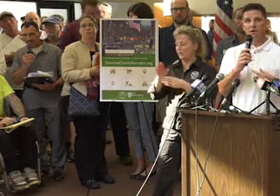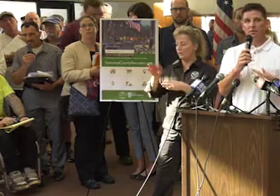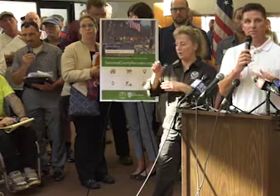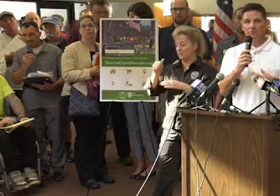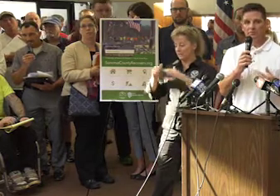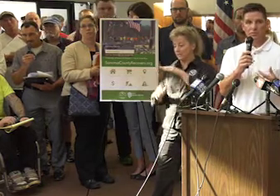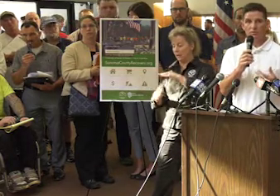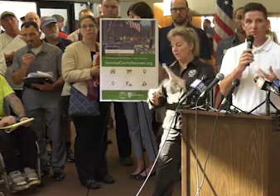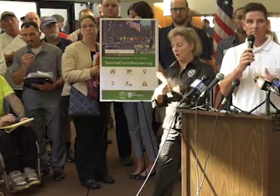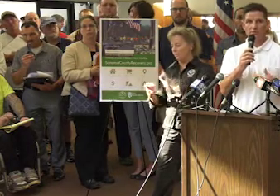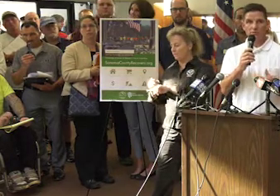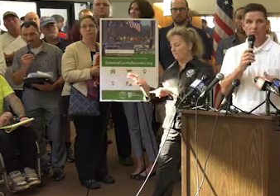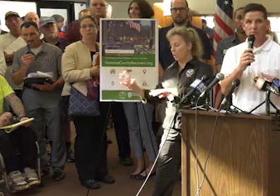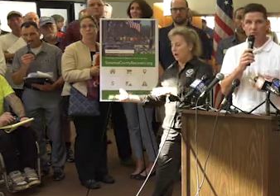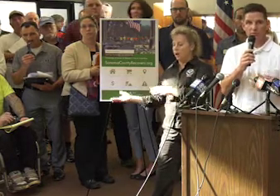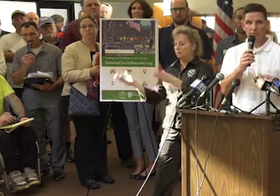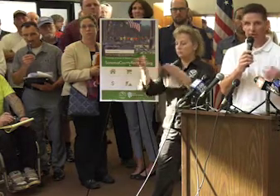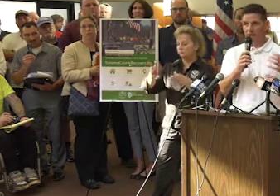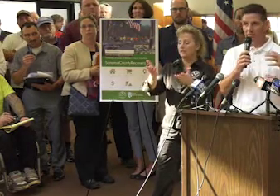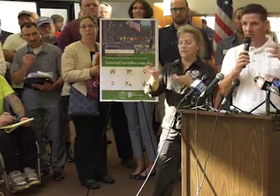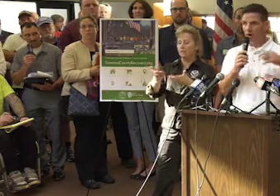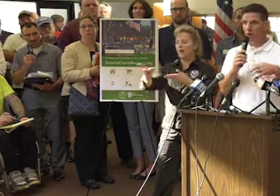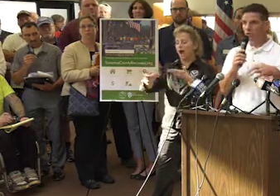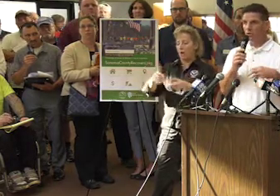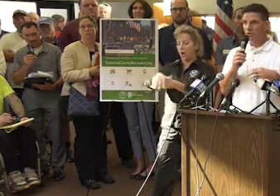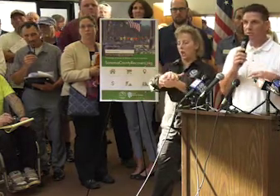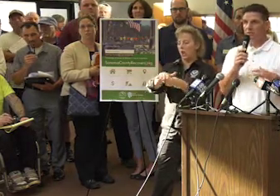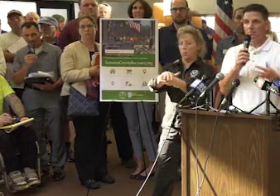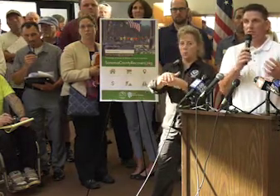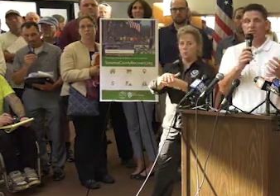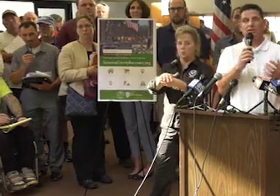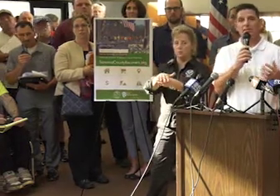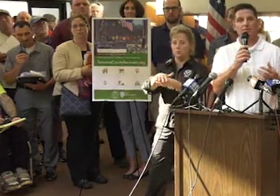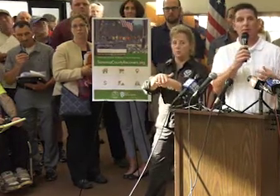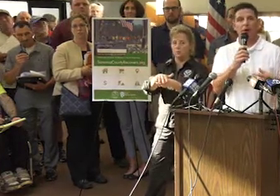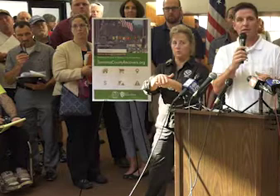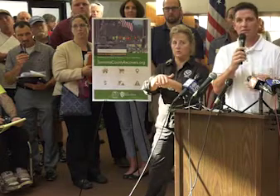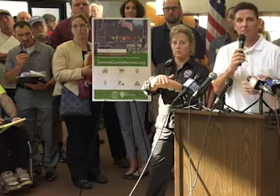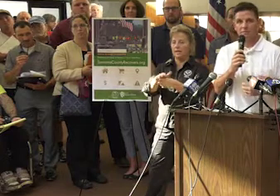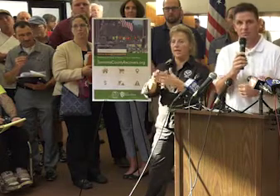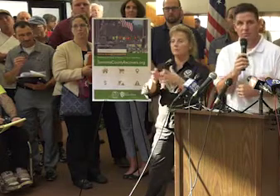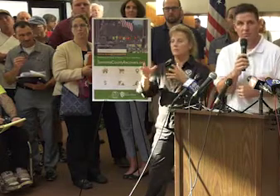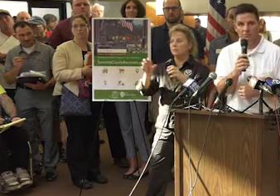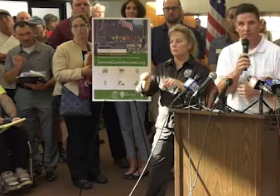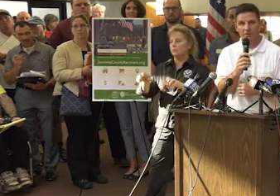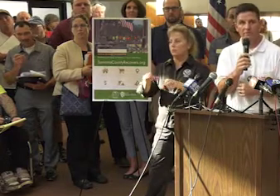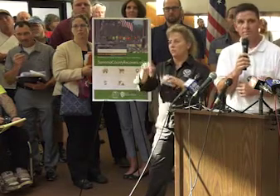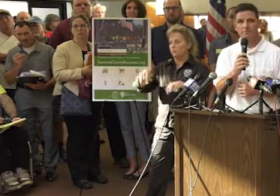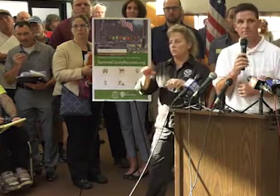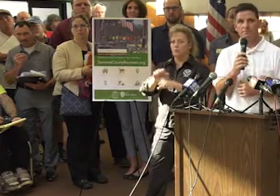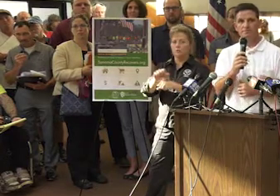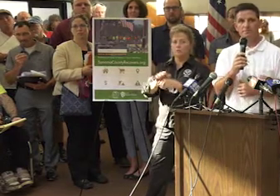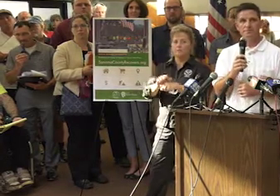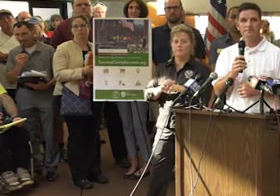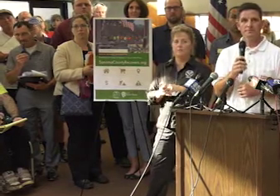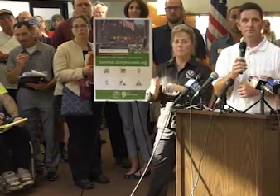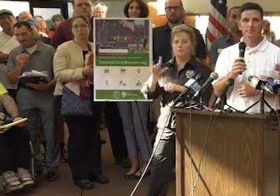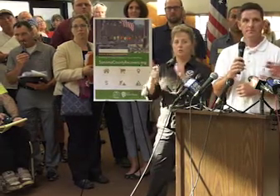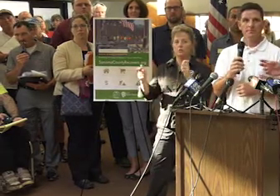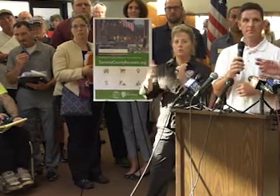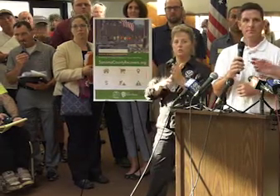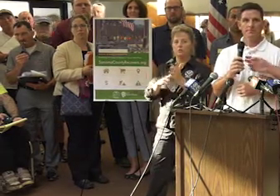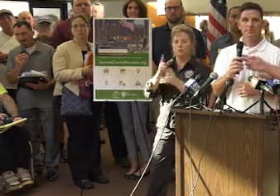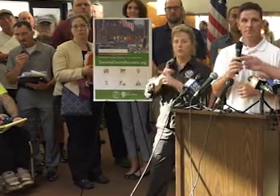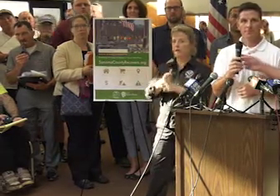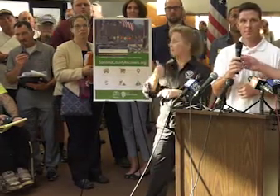subs from Florida to do this work. They're hiring all local to the full extent possible to do this work. You have one of the largest